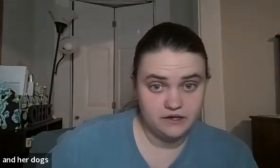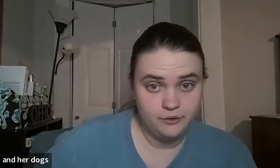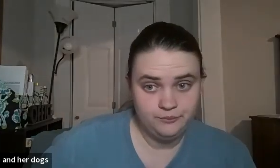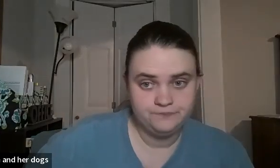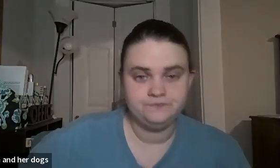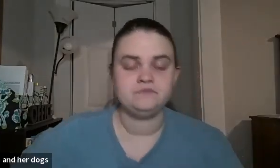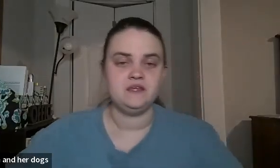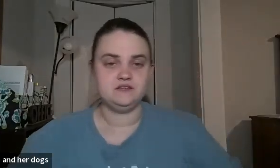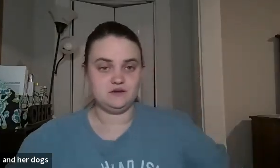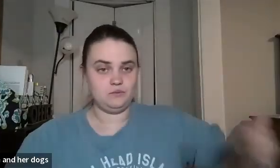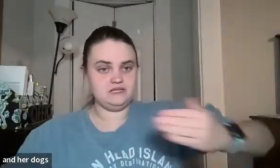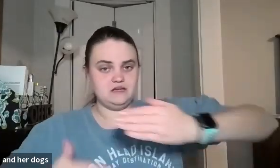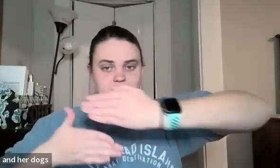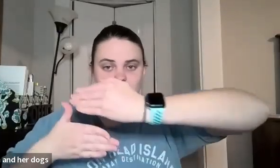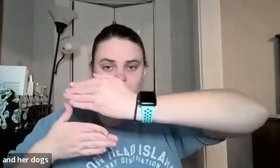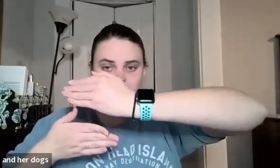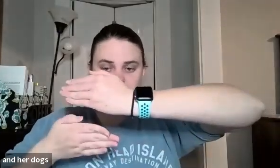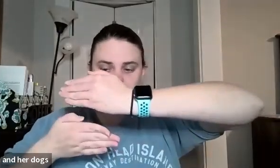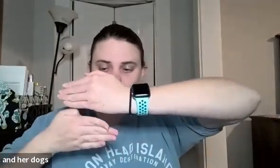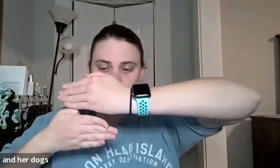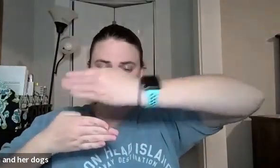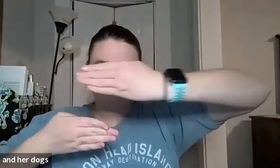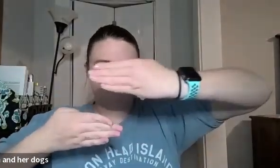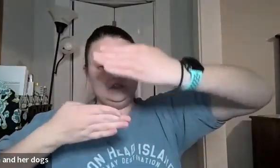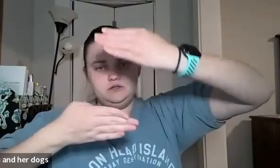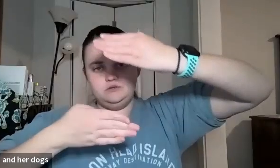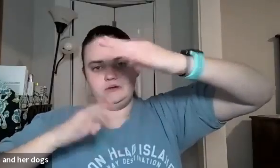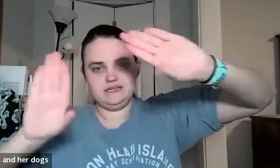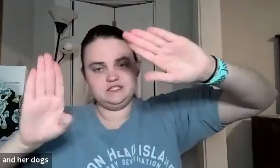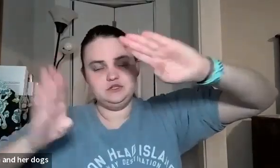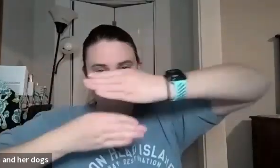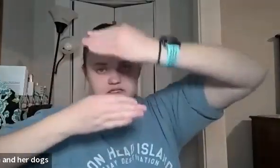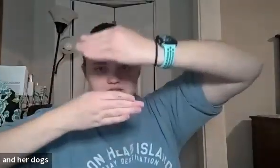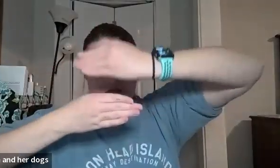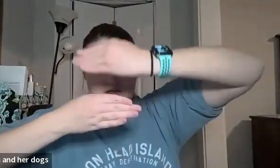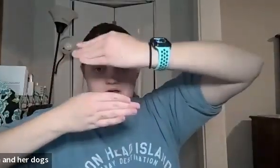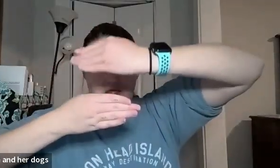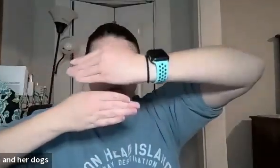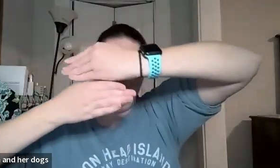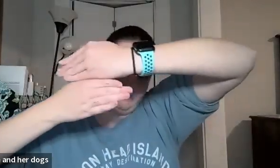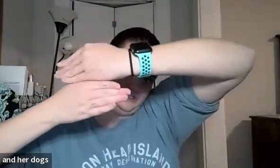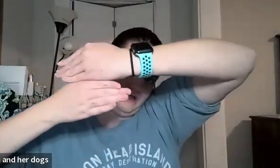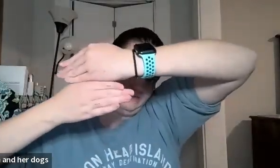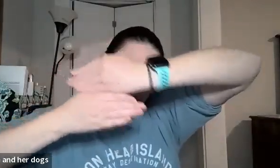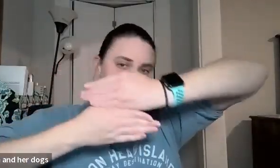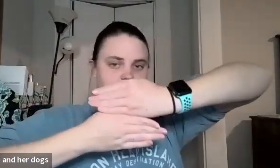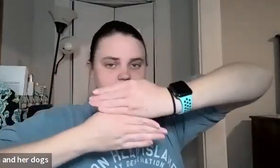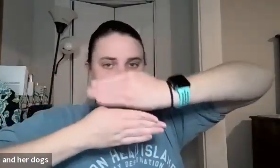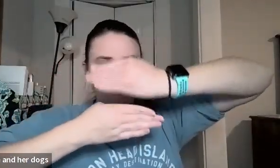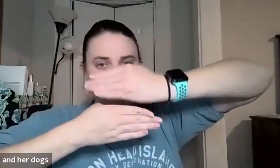window. So window is going to be two B's. And you're going to have them on top of each other,